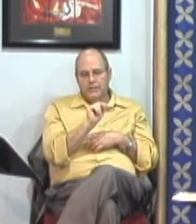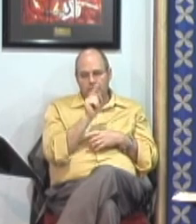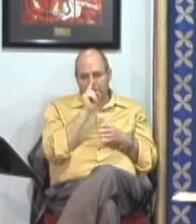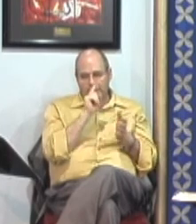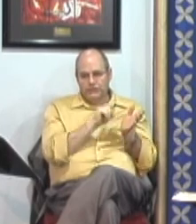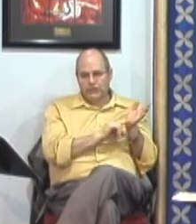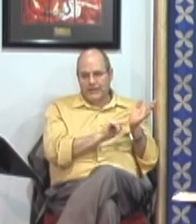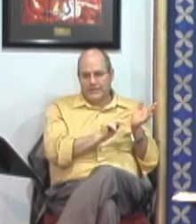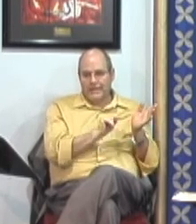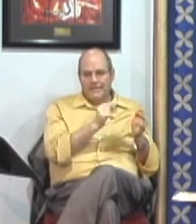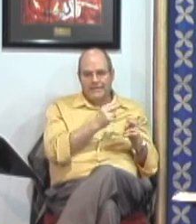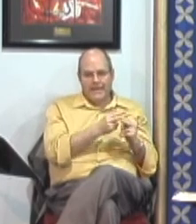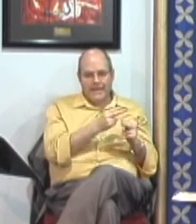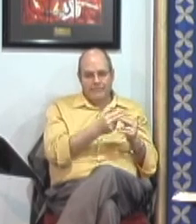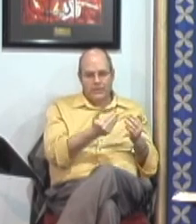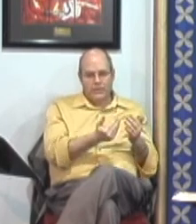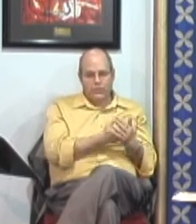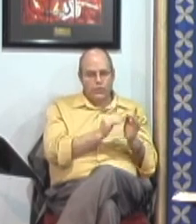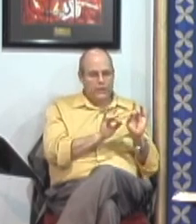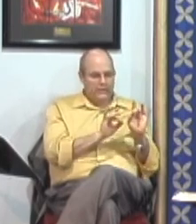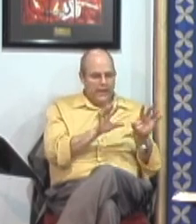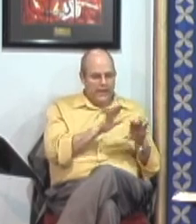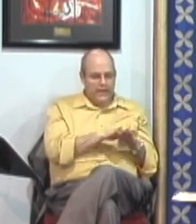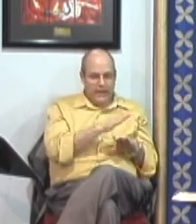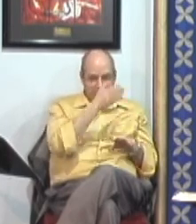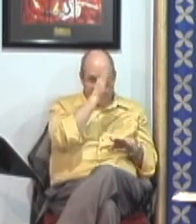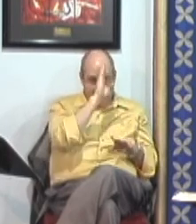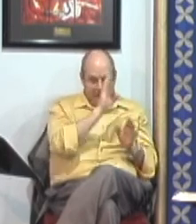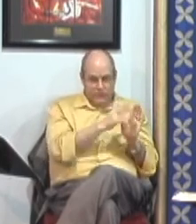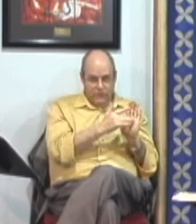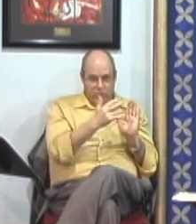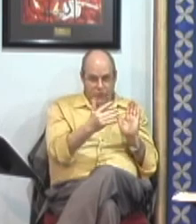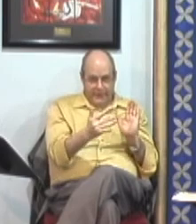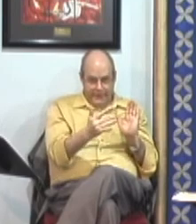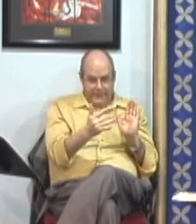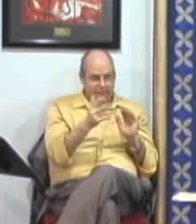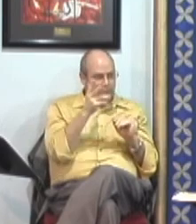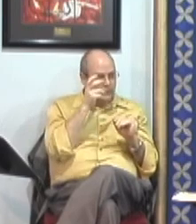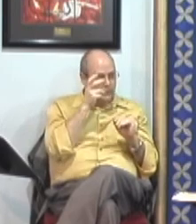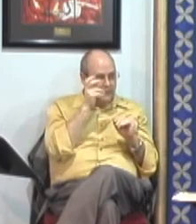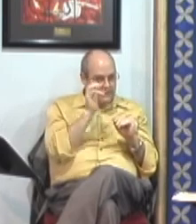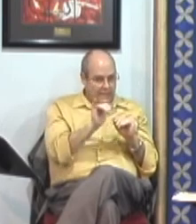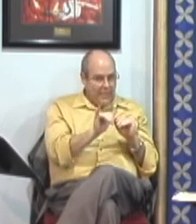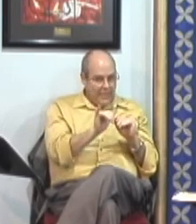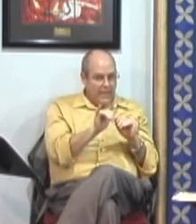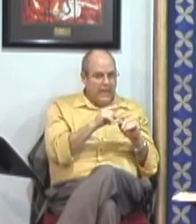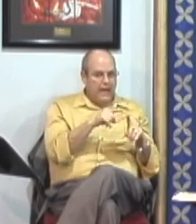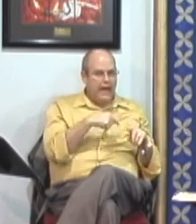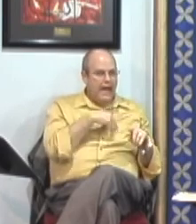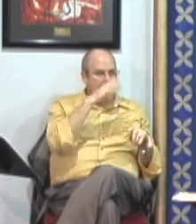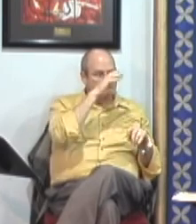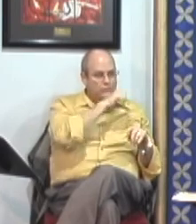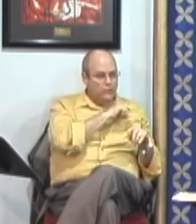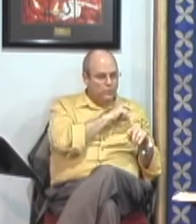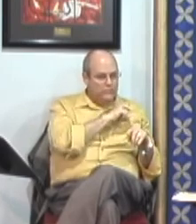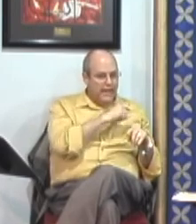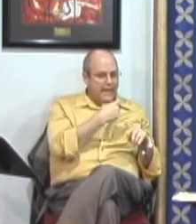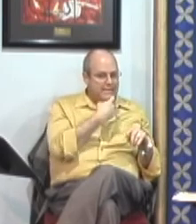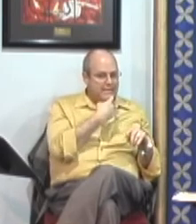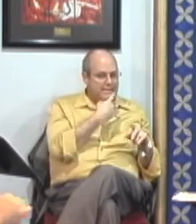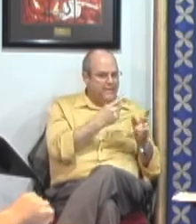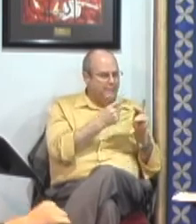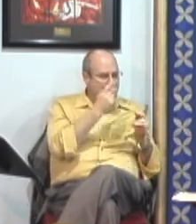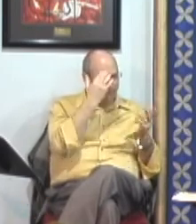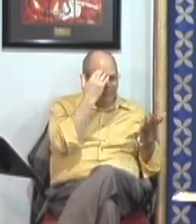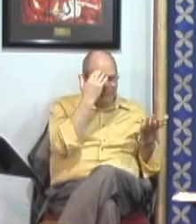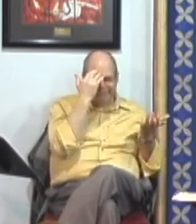was called New Light on God's Glory. So if you want to listen to that. But I just assumed, as I said, that people knew this.